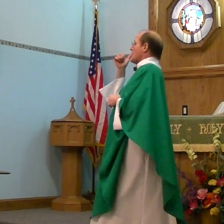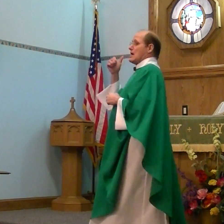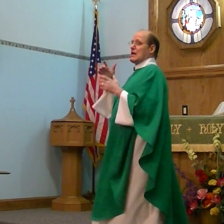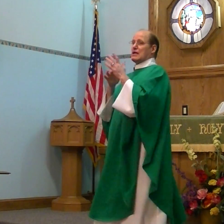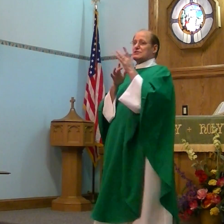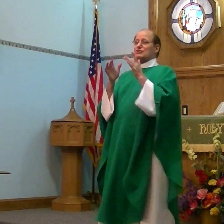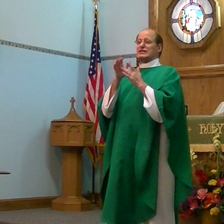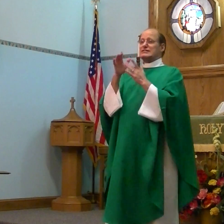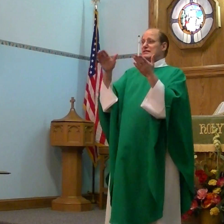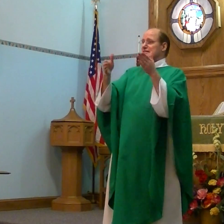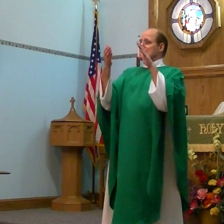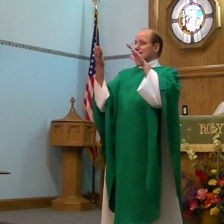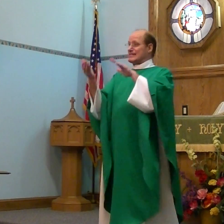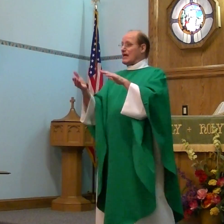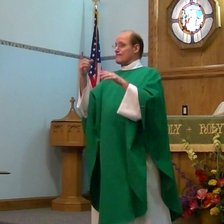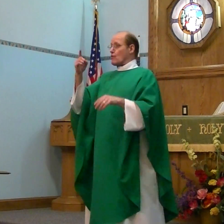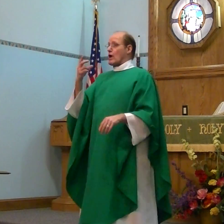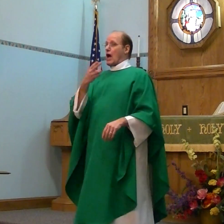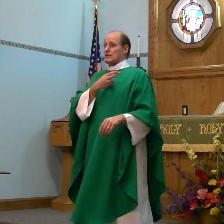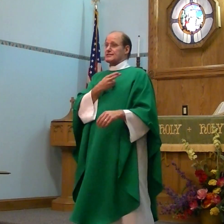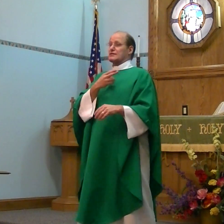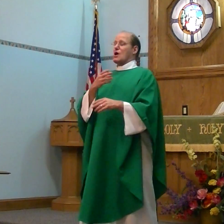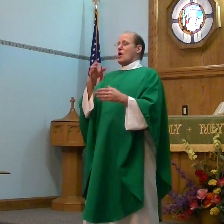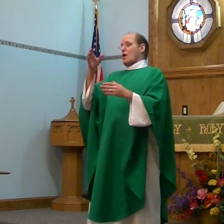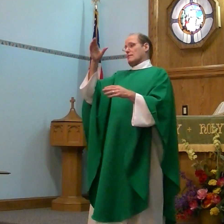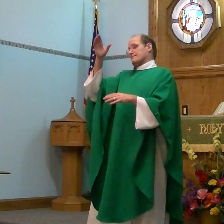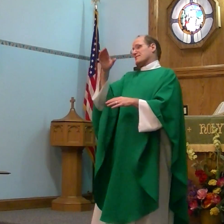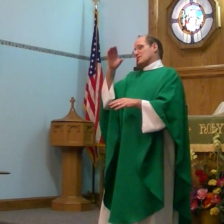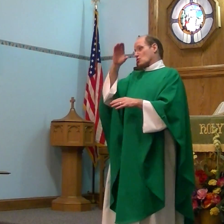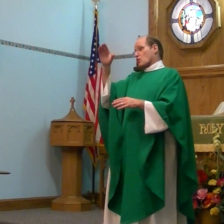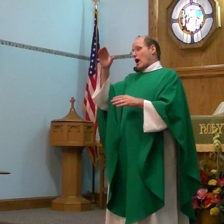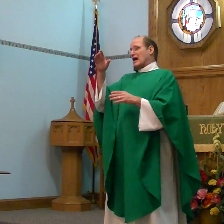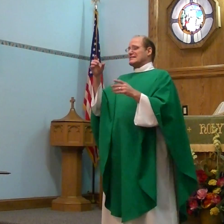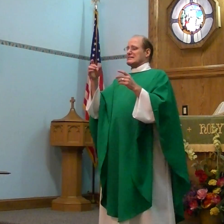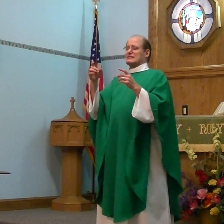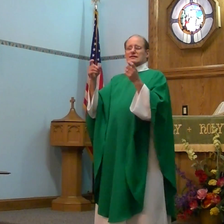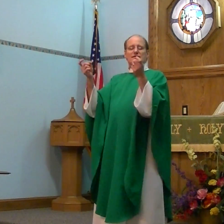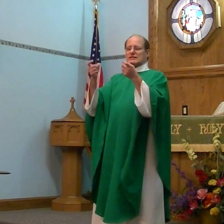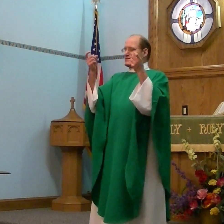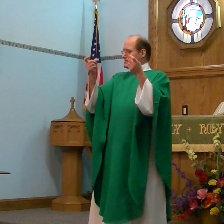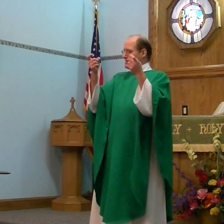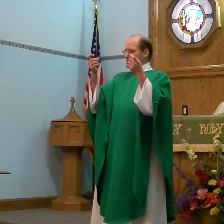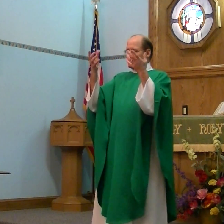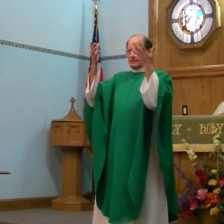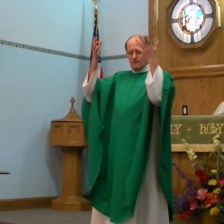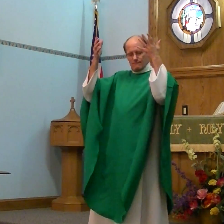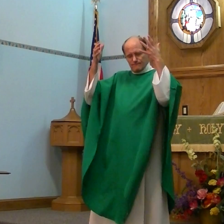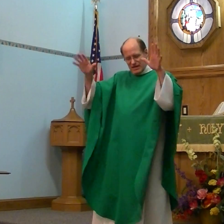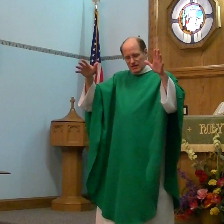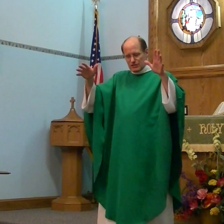Jesus, death for us, the cross, the sins, finished,